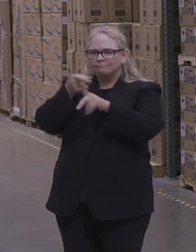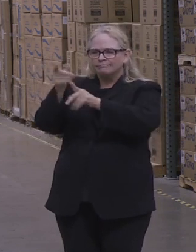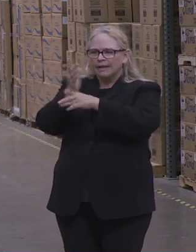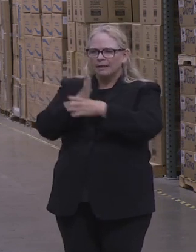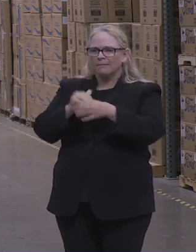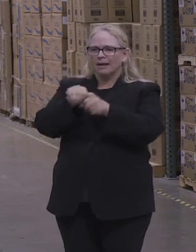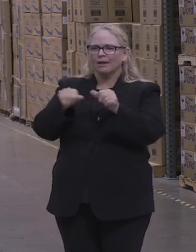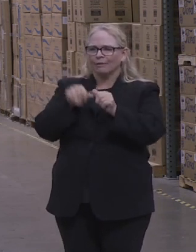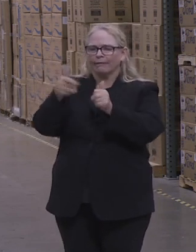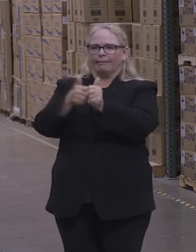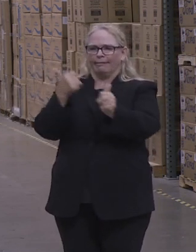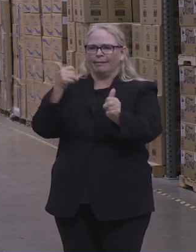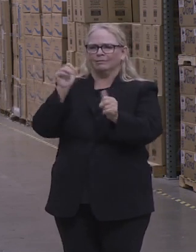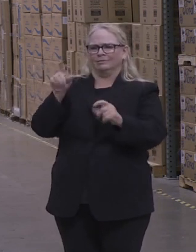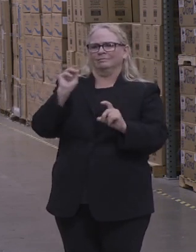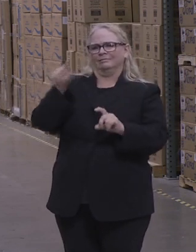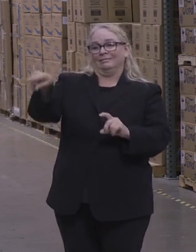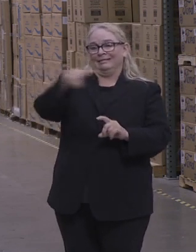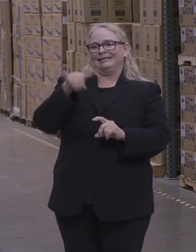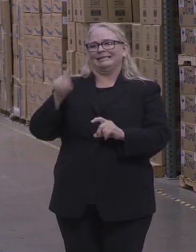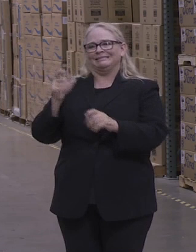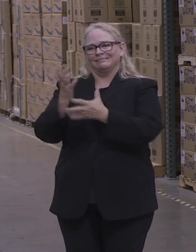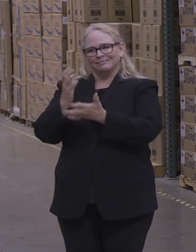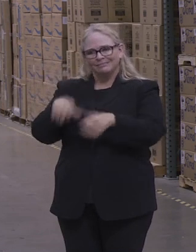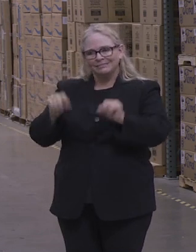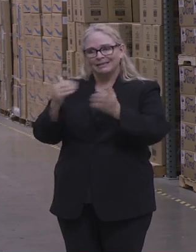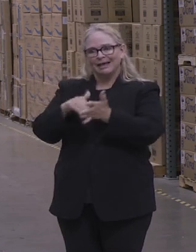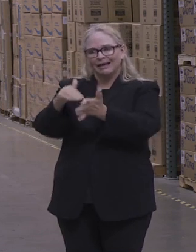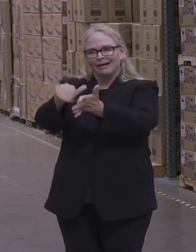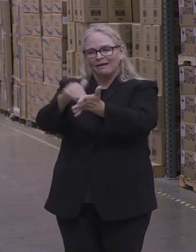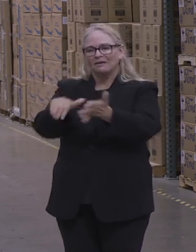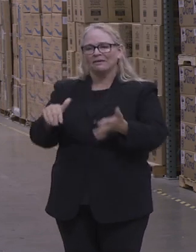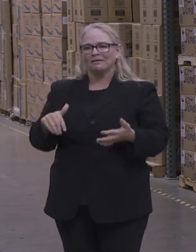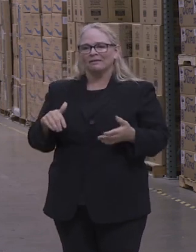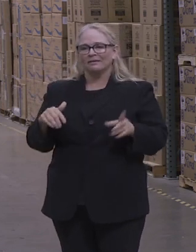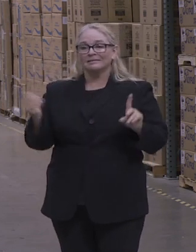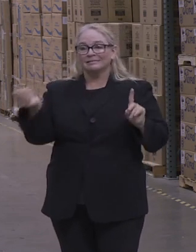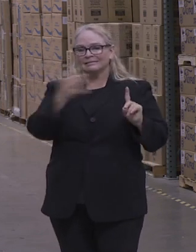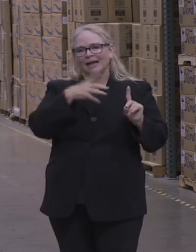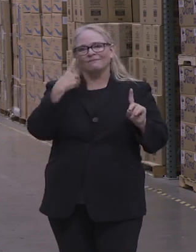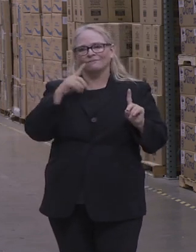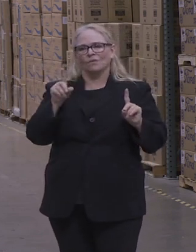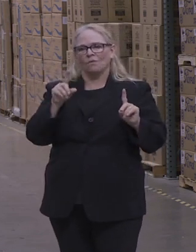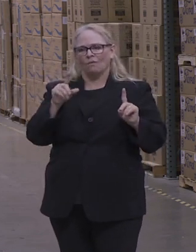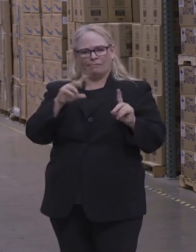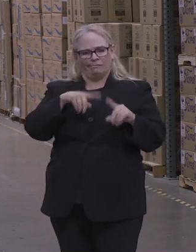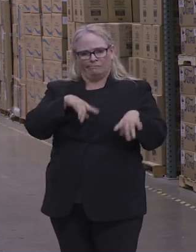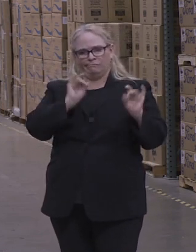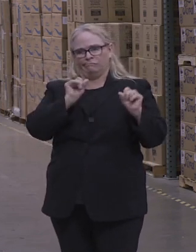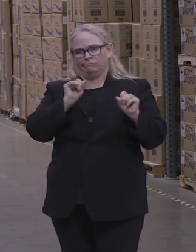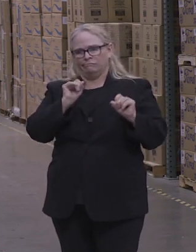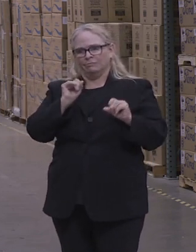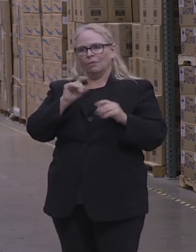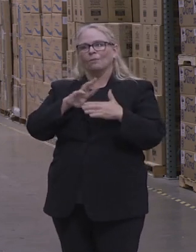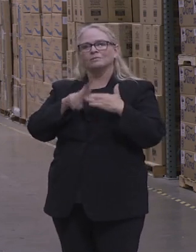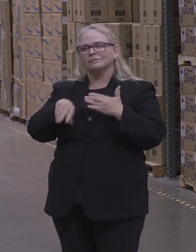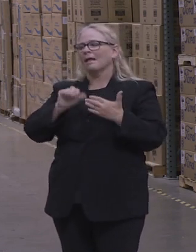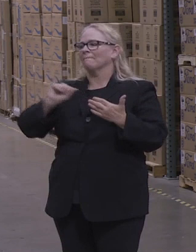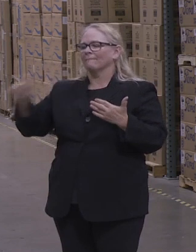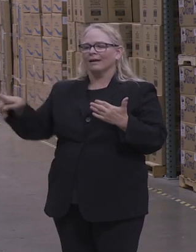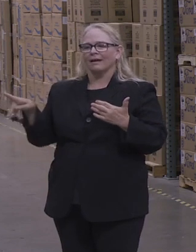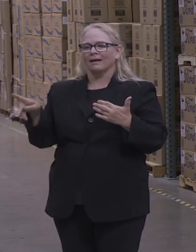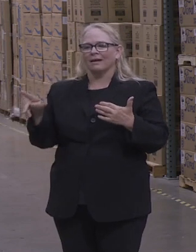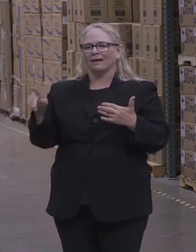repetition in terms of the tests and the time to test results. Dr. Galley laid that